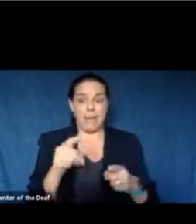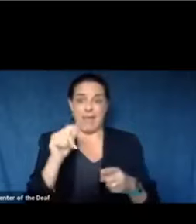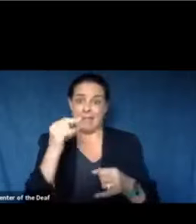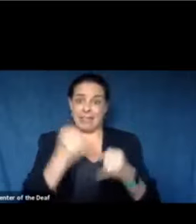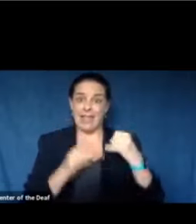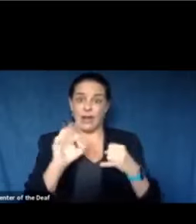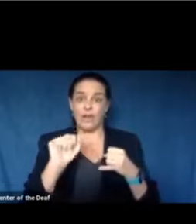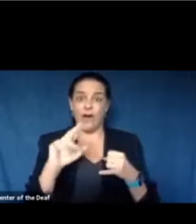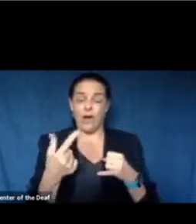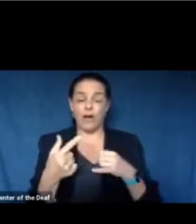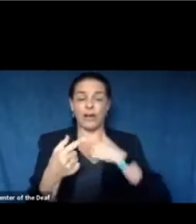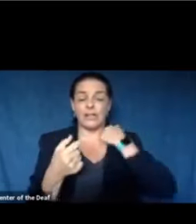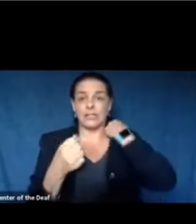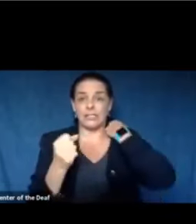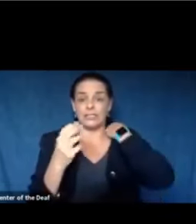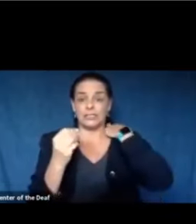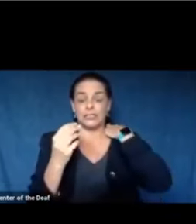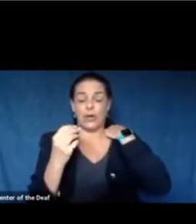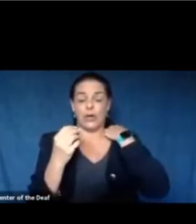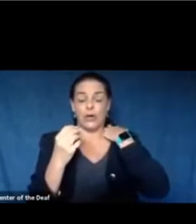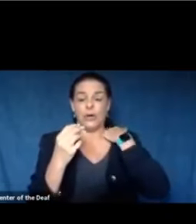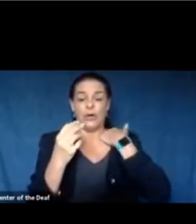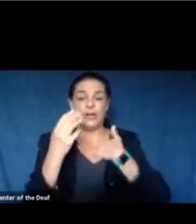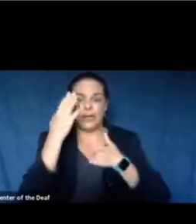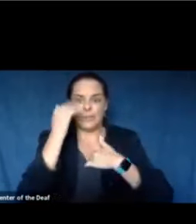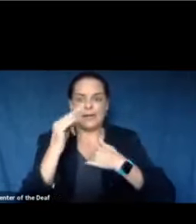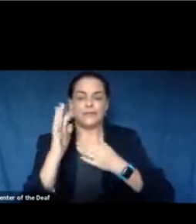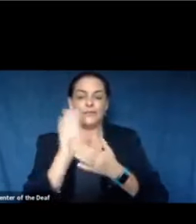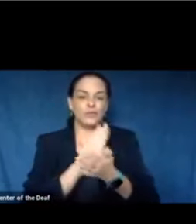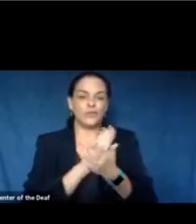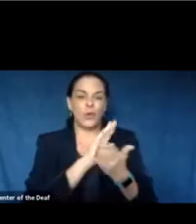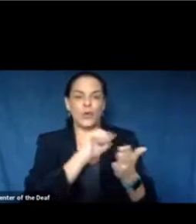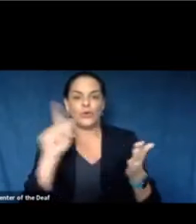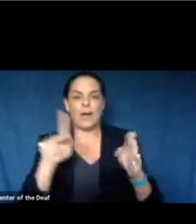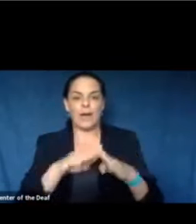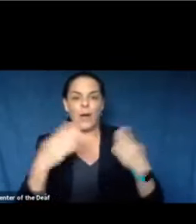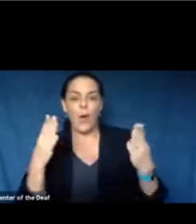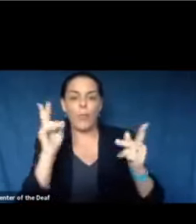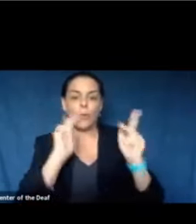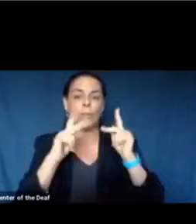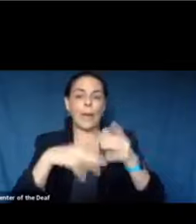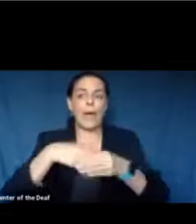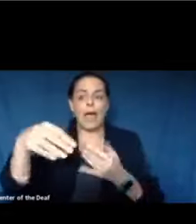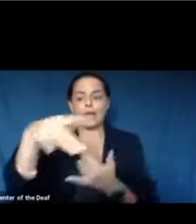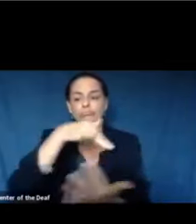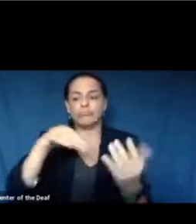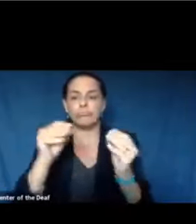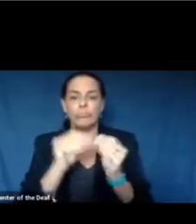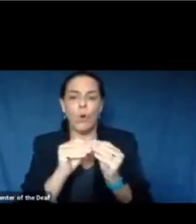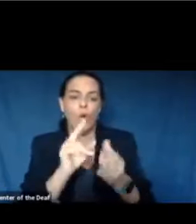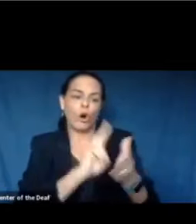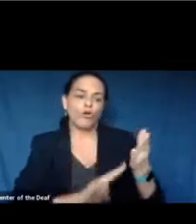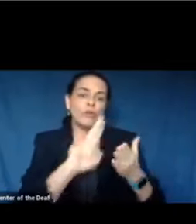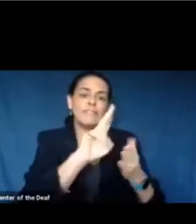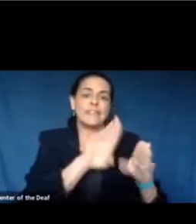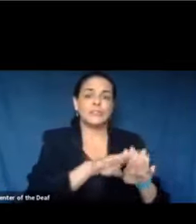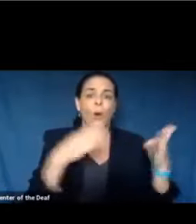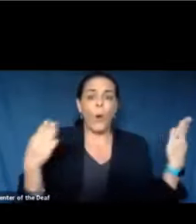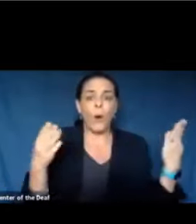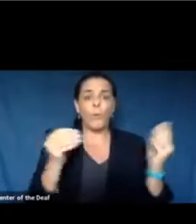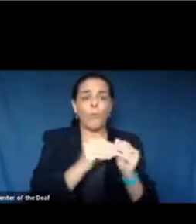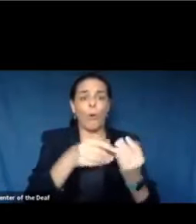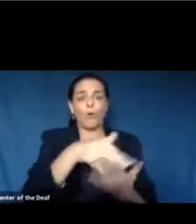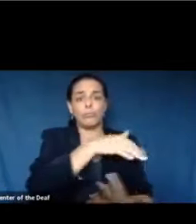August. So again, just by the nature of schools being back and people interacting more, the university's back, and there's a lot more interactions